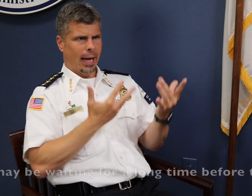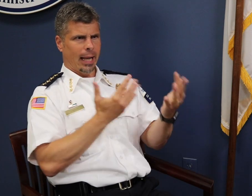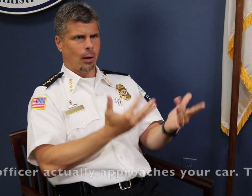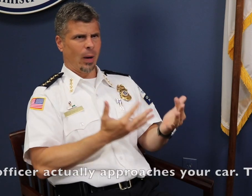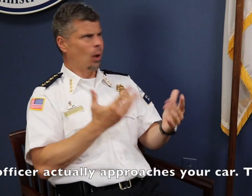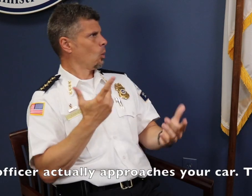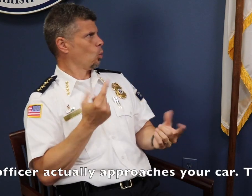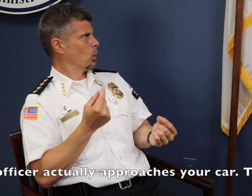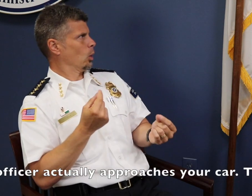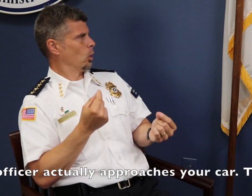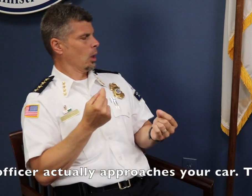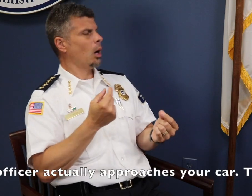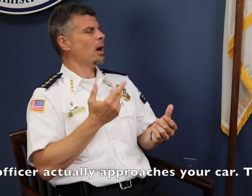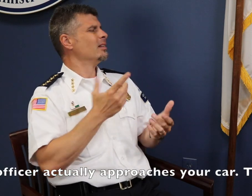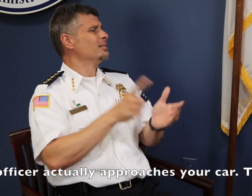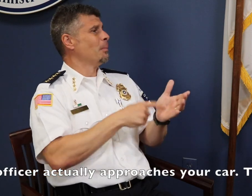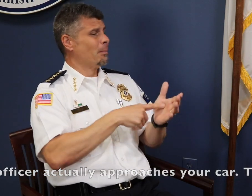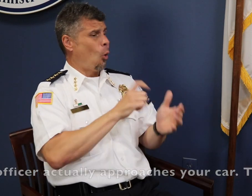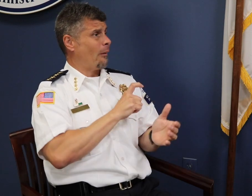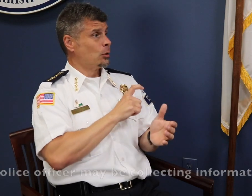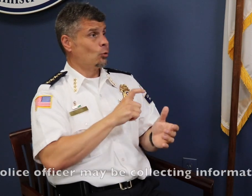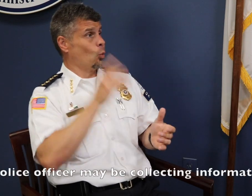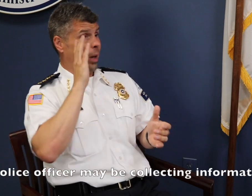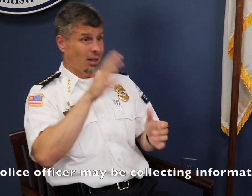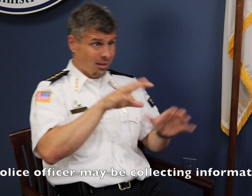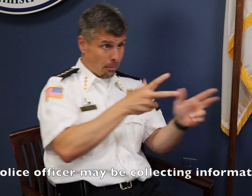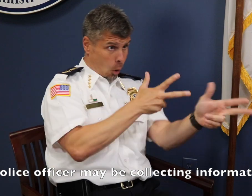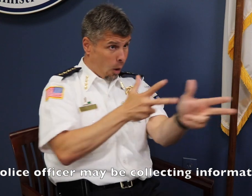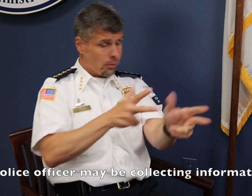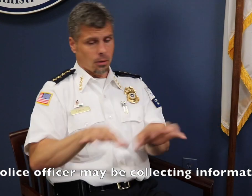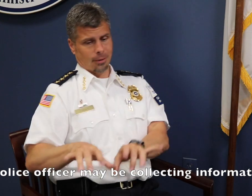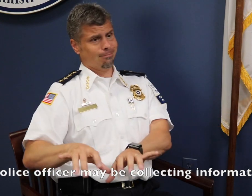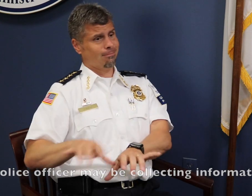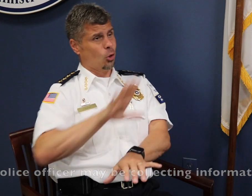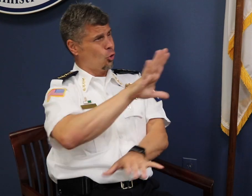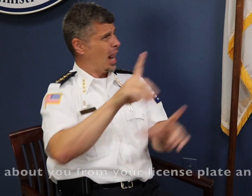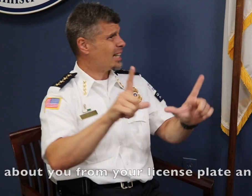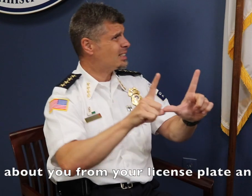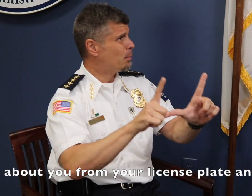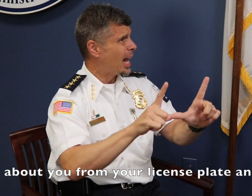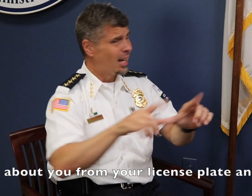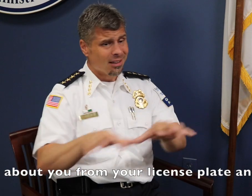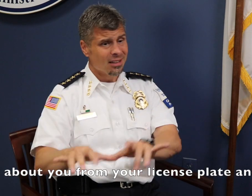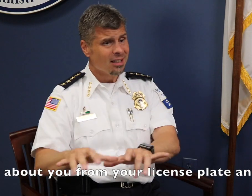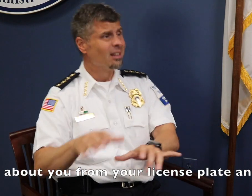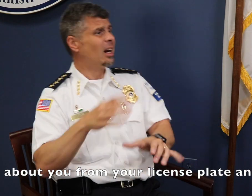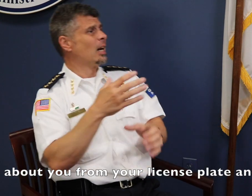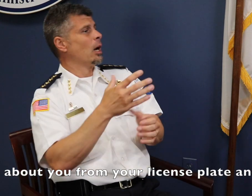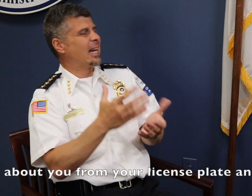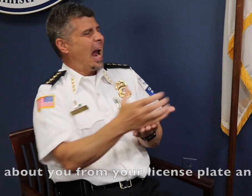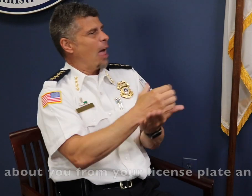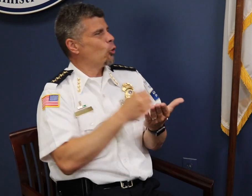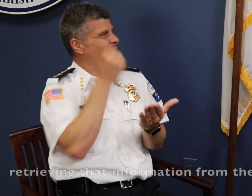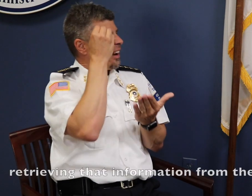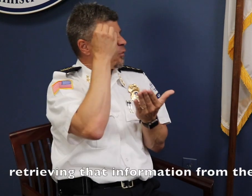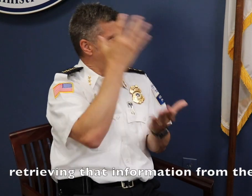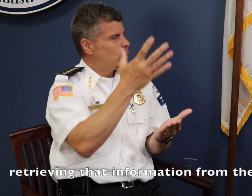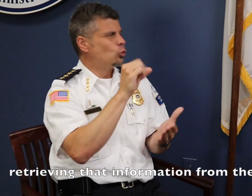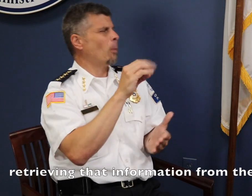to evaluate the situation for safety reasons. Sometimes you may be pulled over and you may be waiting for a long time before the officer actually approaches your